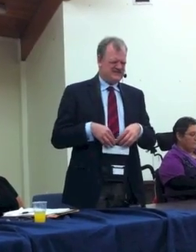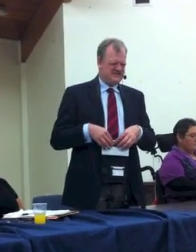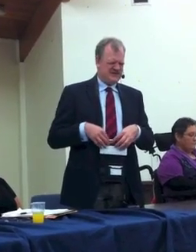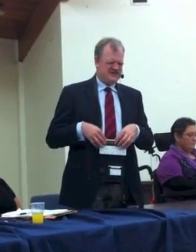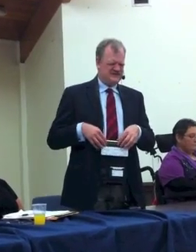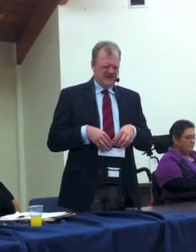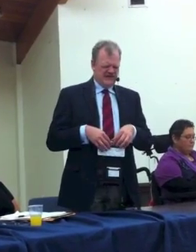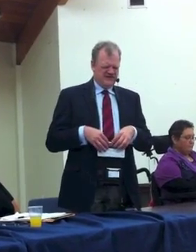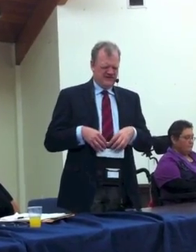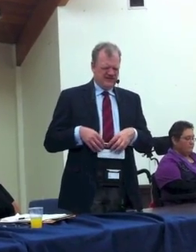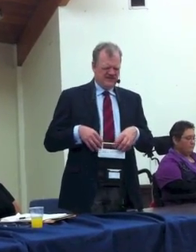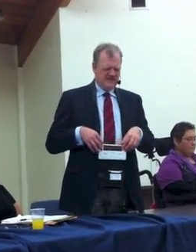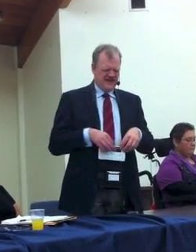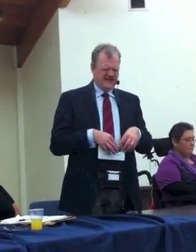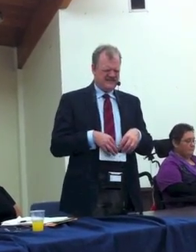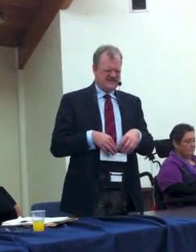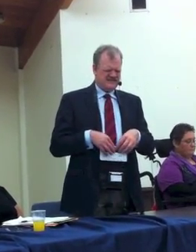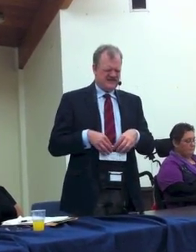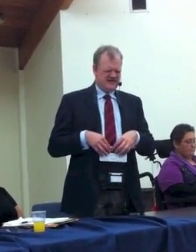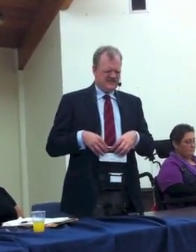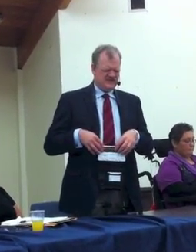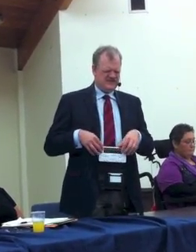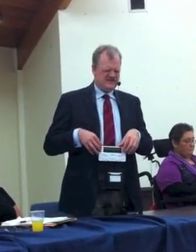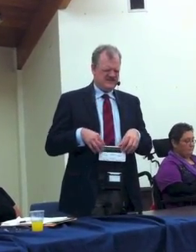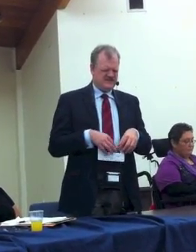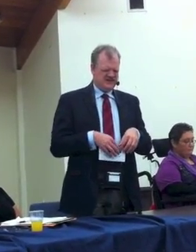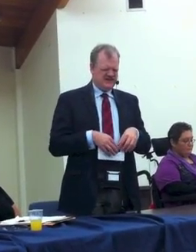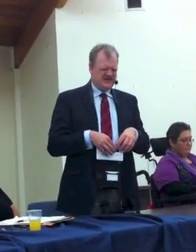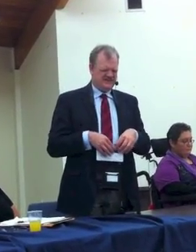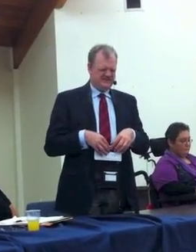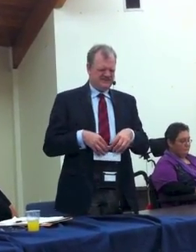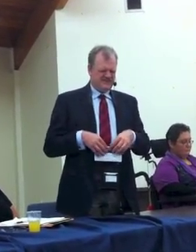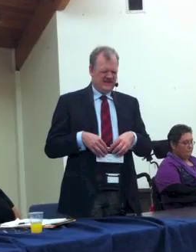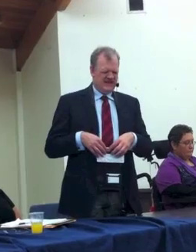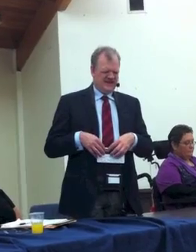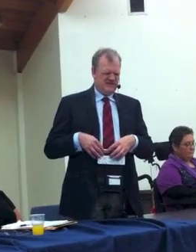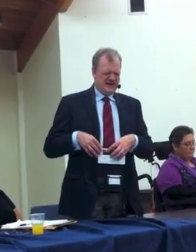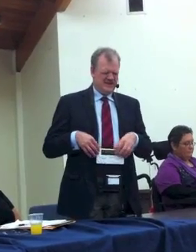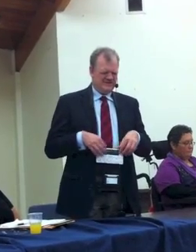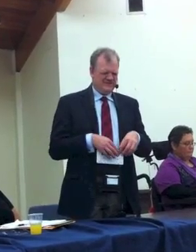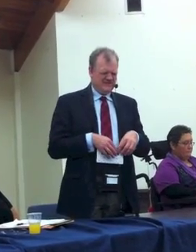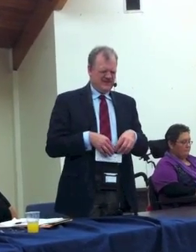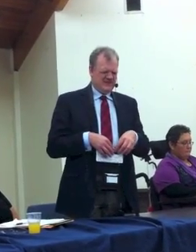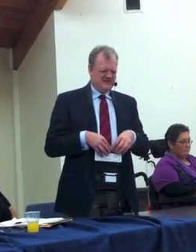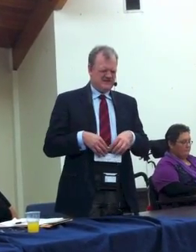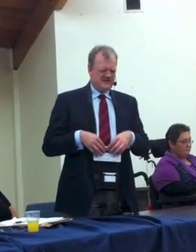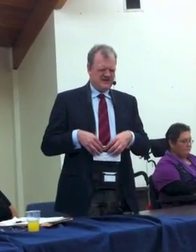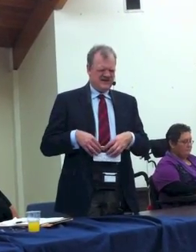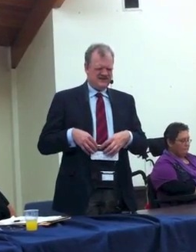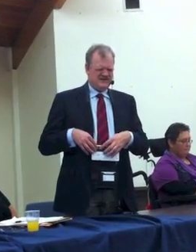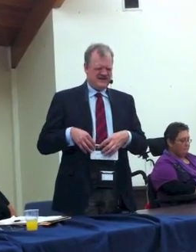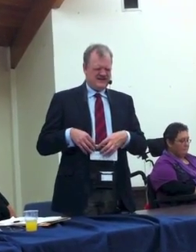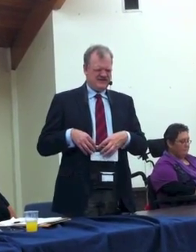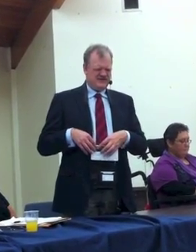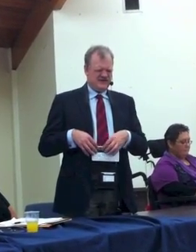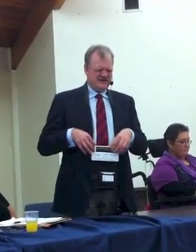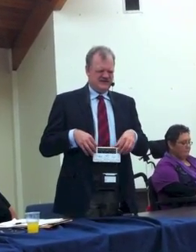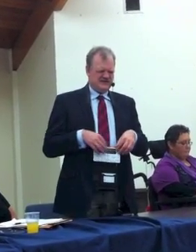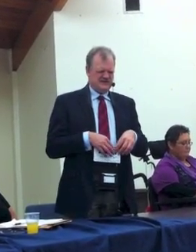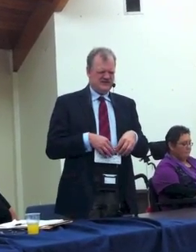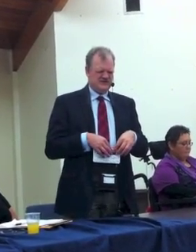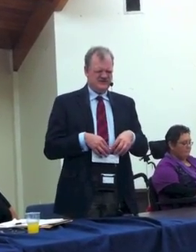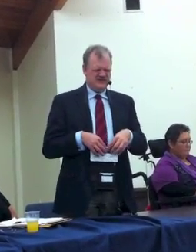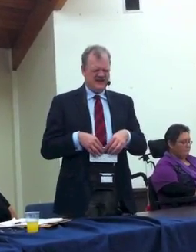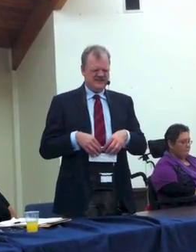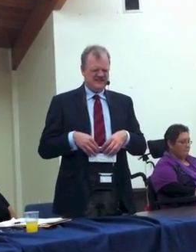of justice works. If a case involves disability in any way, we rely on our